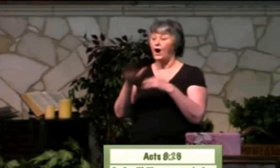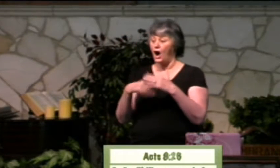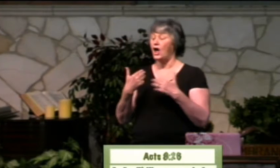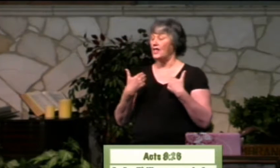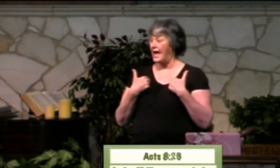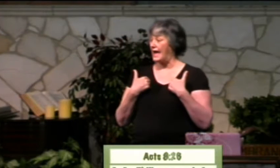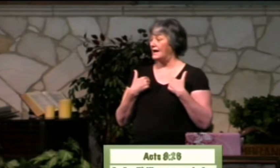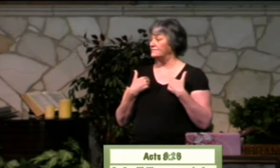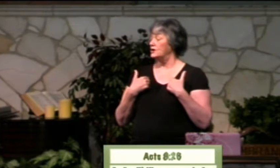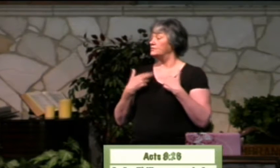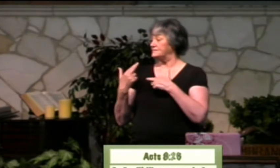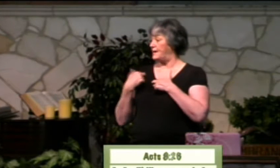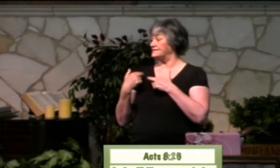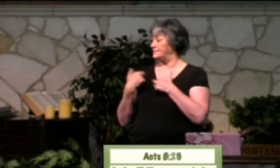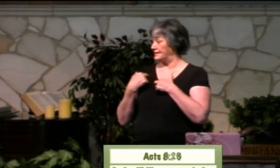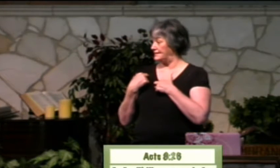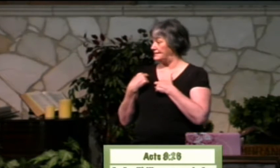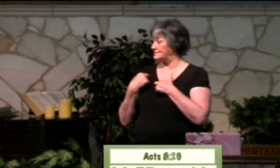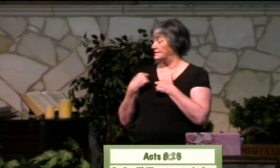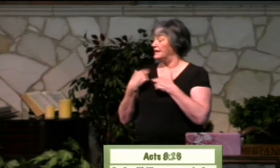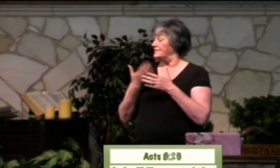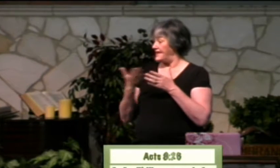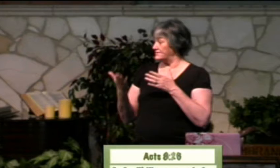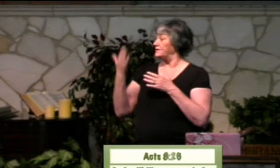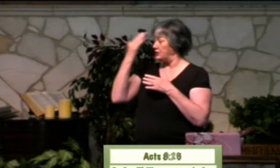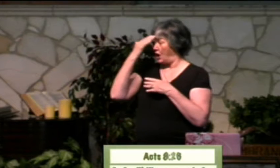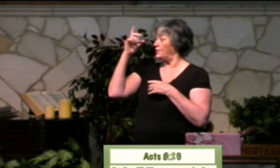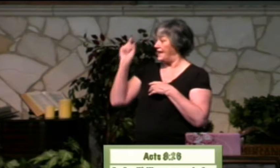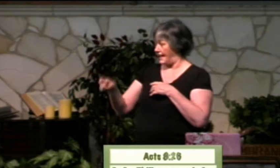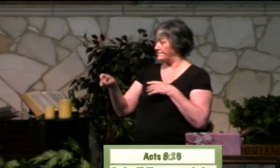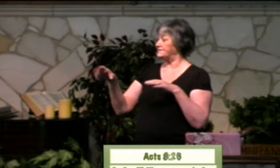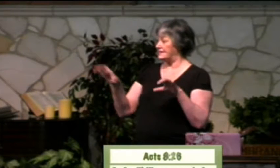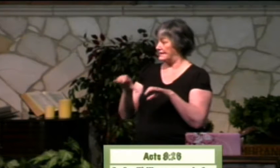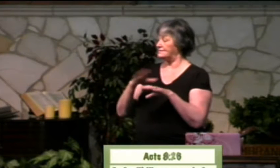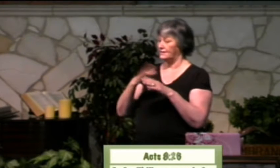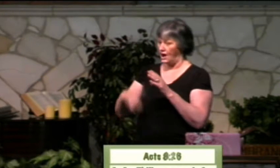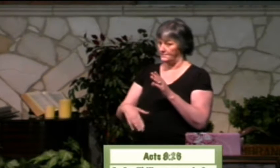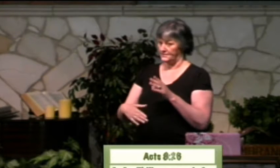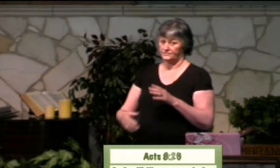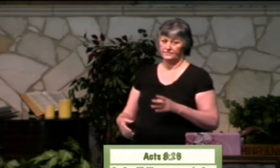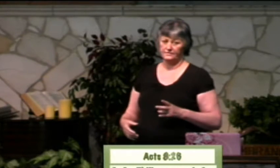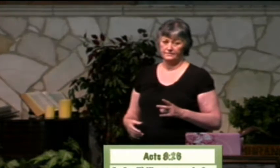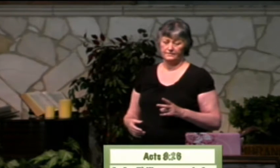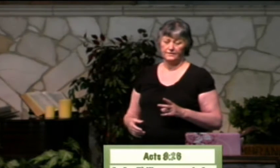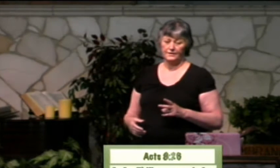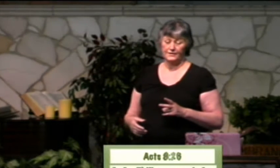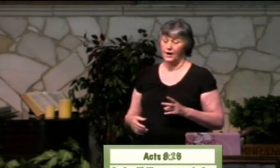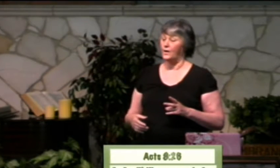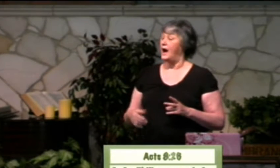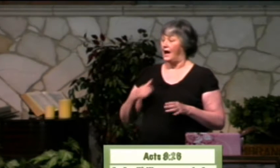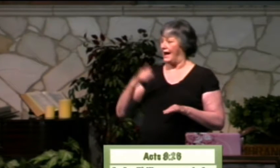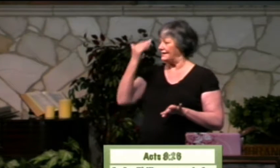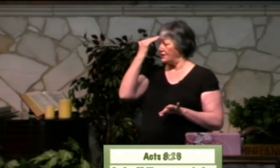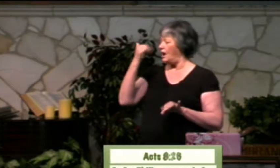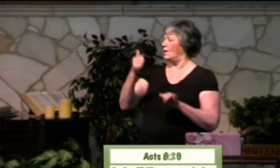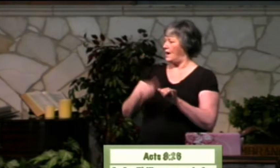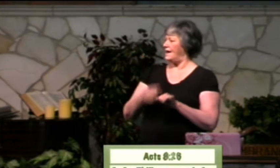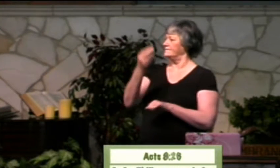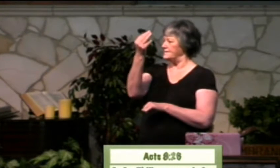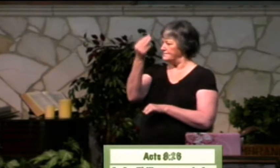all have responsibilities, things we know we have to get accomplished. You know, I know every